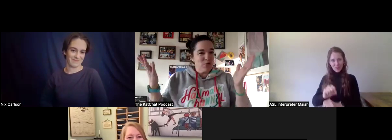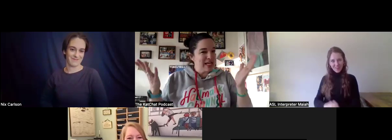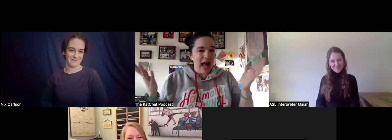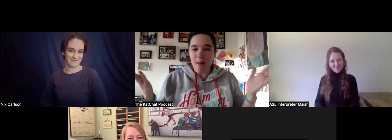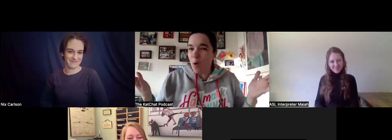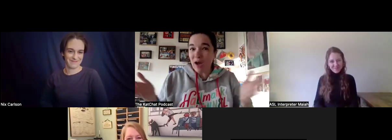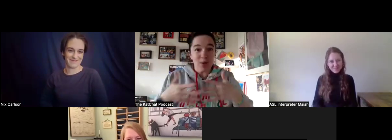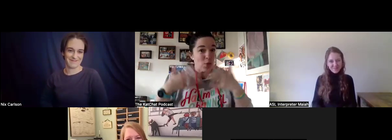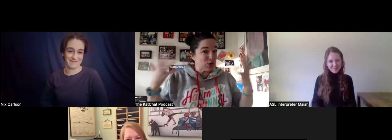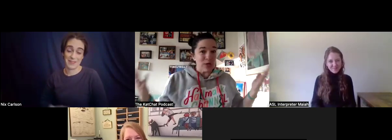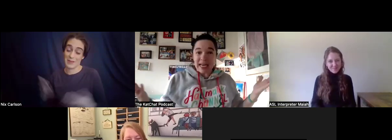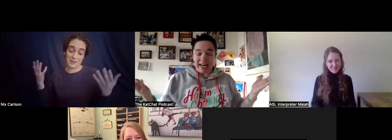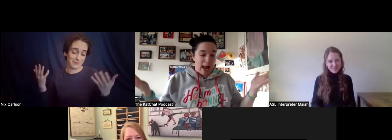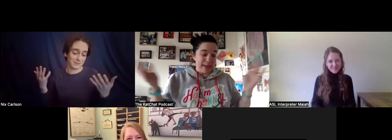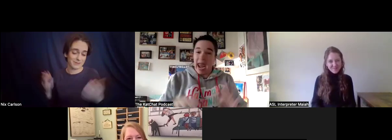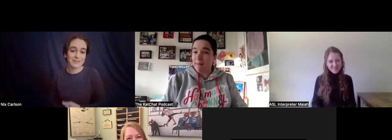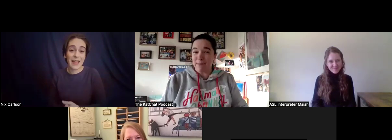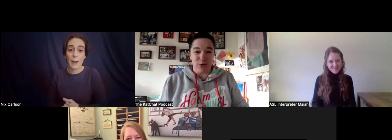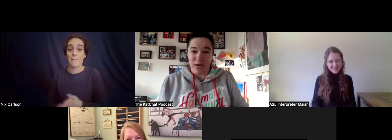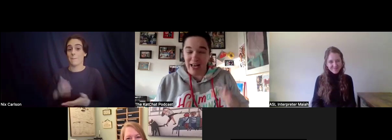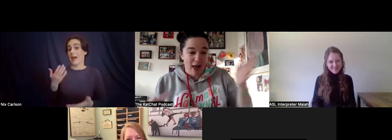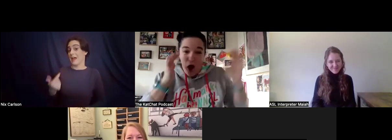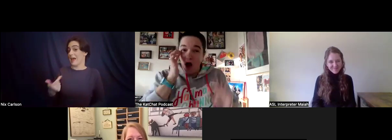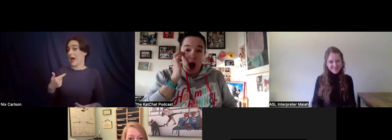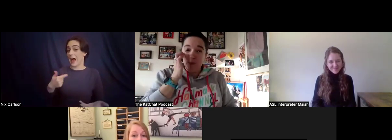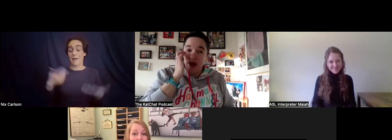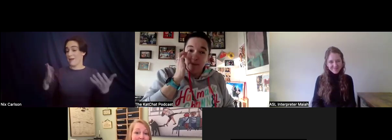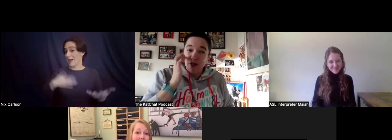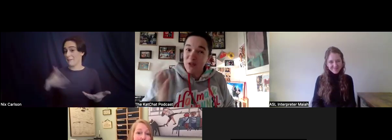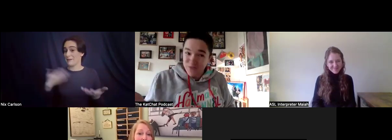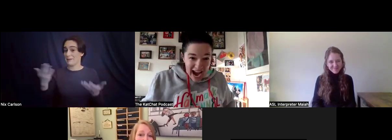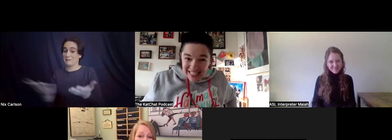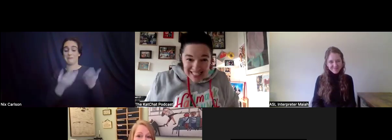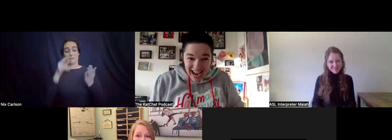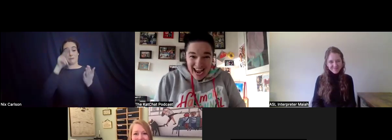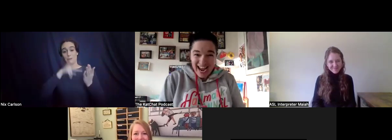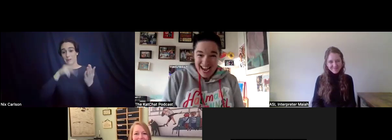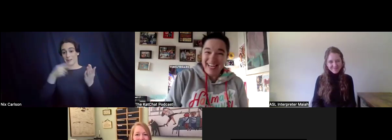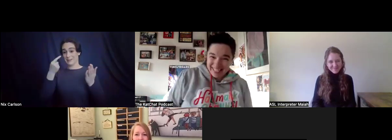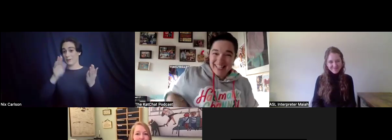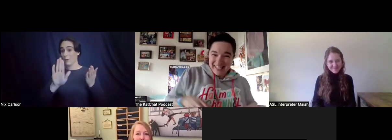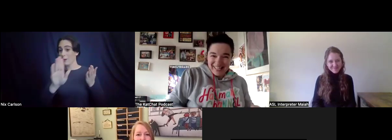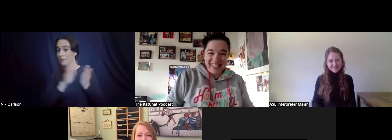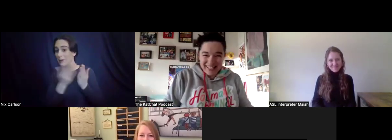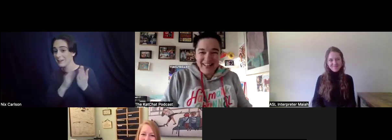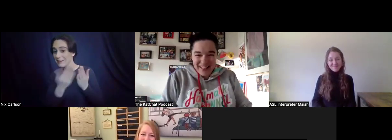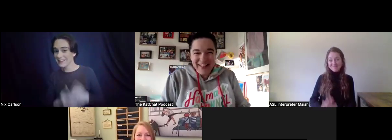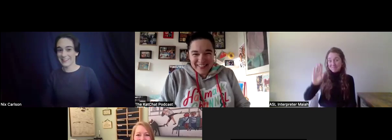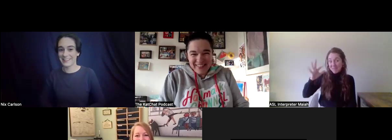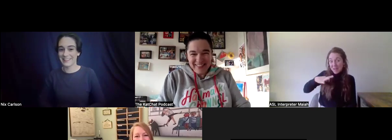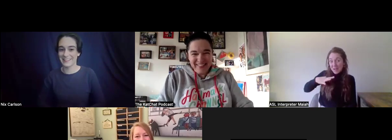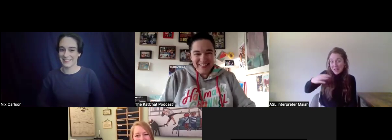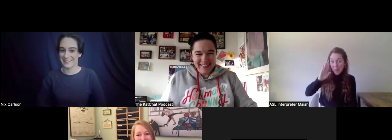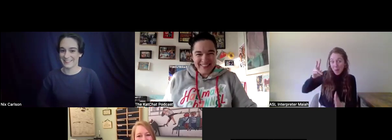Yeah, if you need help or someone to read it, I'd be happy to read it Yeah. along I'll with a read it. couple of I'll your read your book. friends. Yeah, I'll read your book. Yeah.